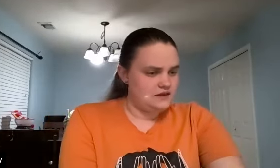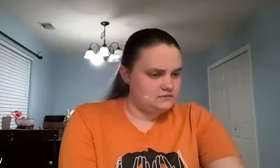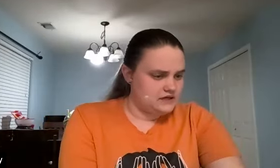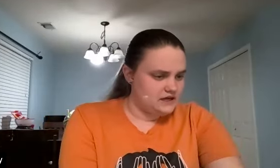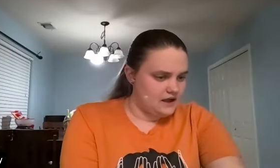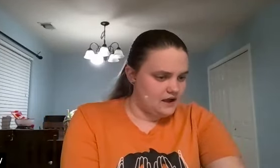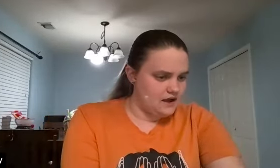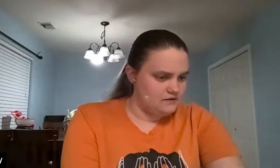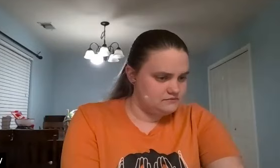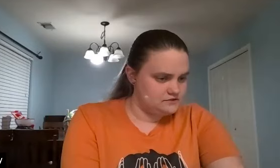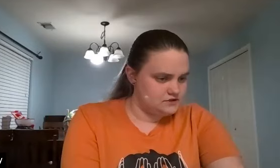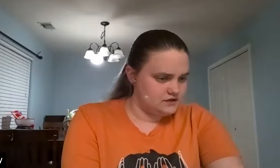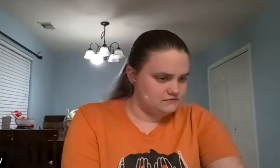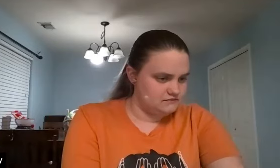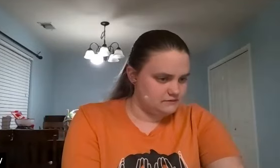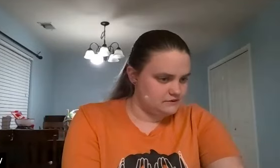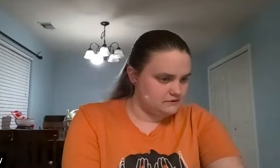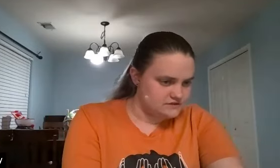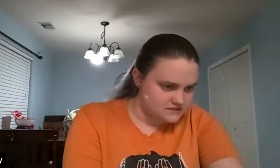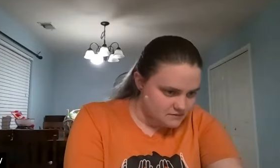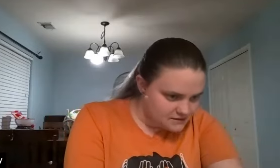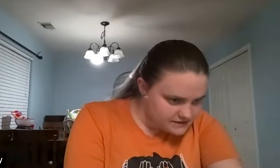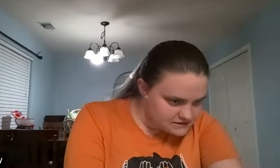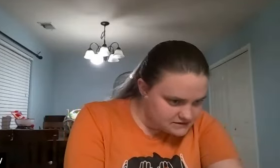Then we have, I've been losing some of my places.